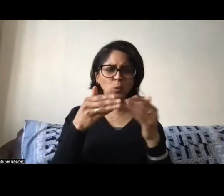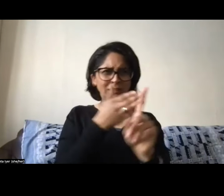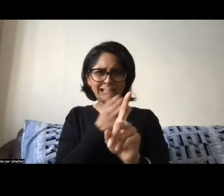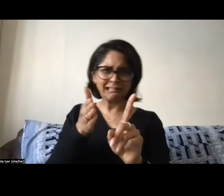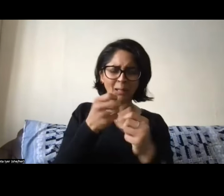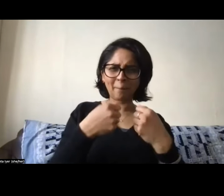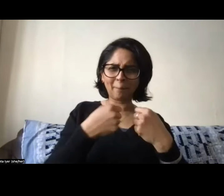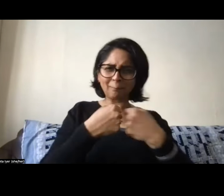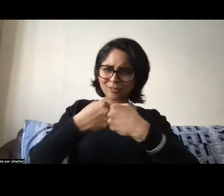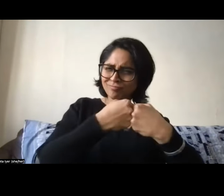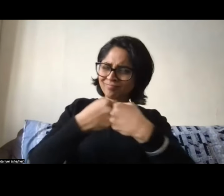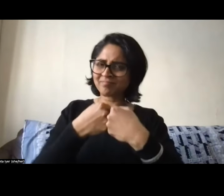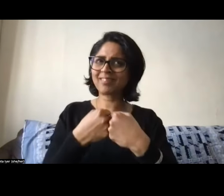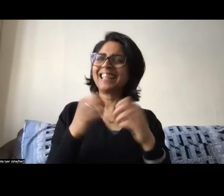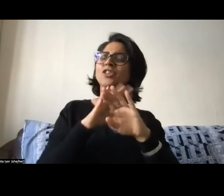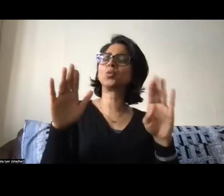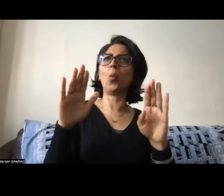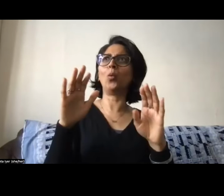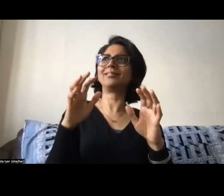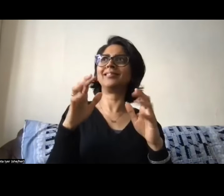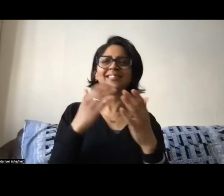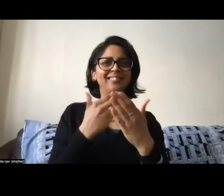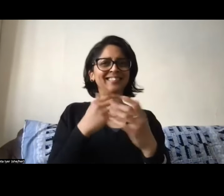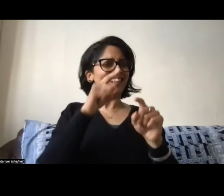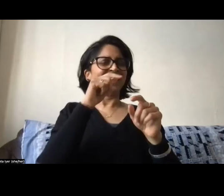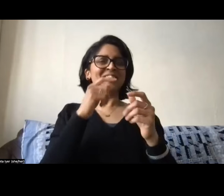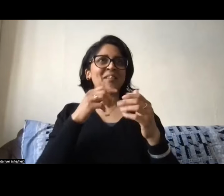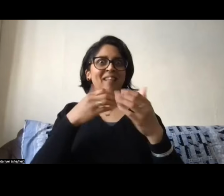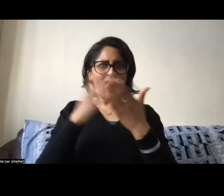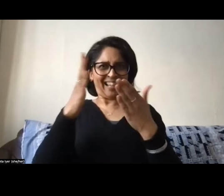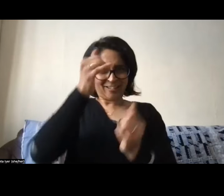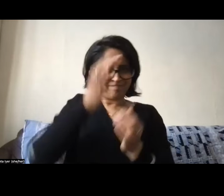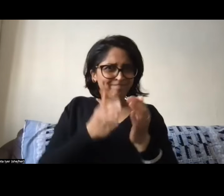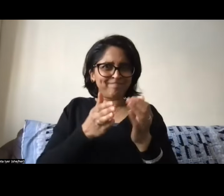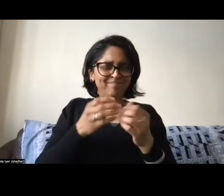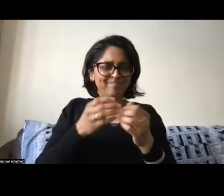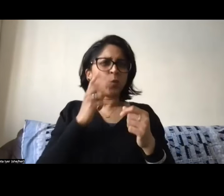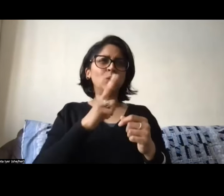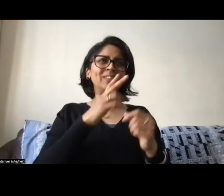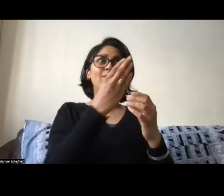and modern takes on marriage, and there were some tensions within that.